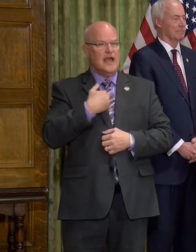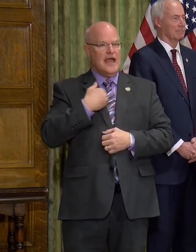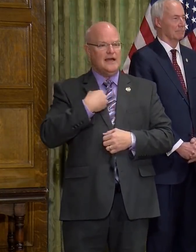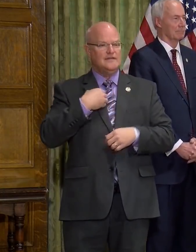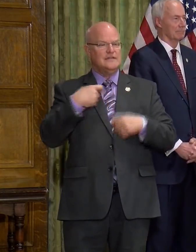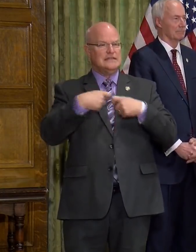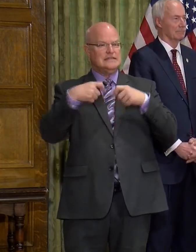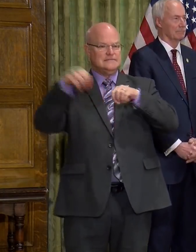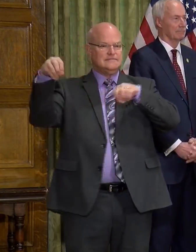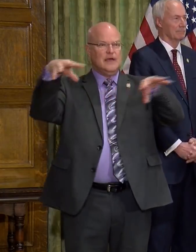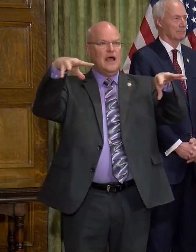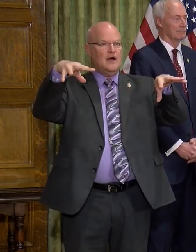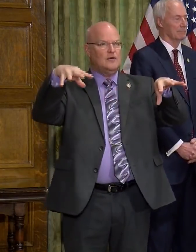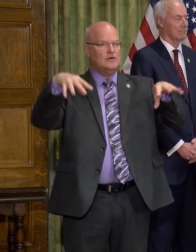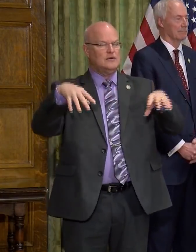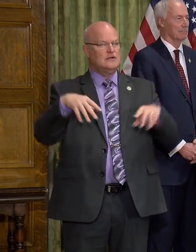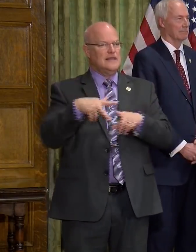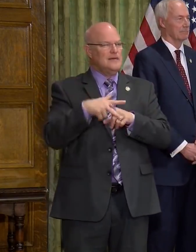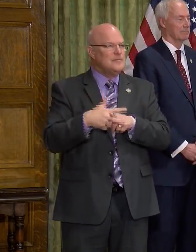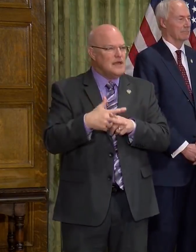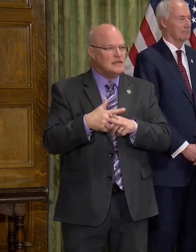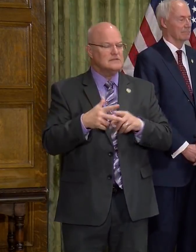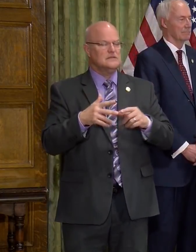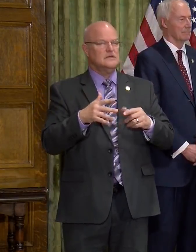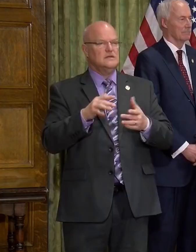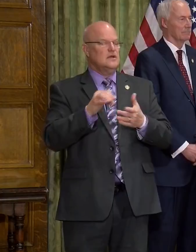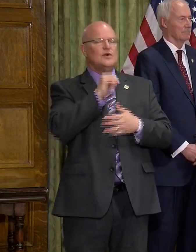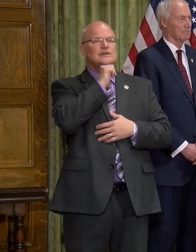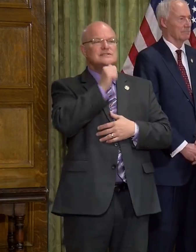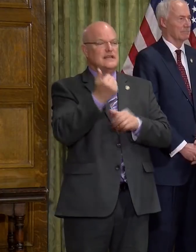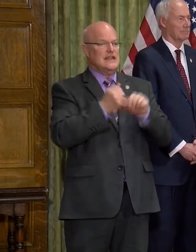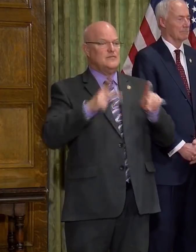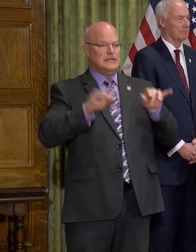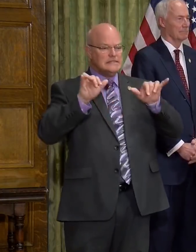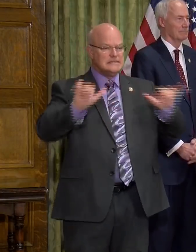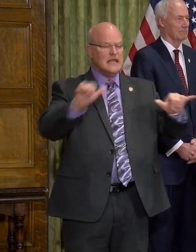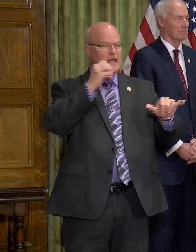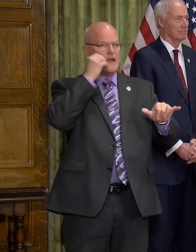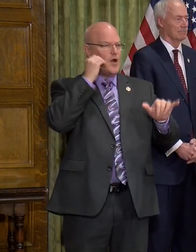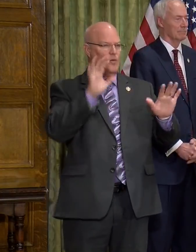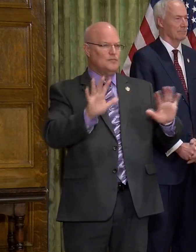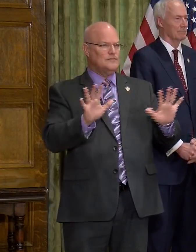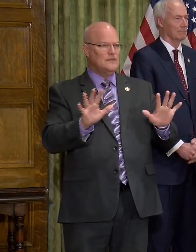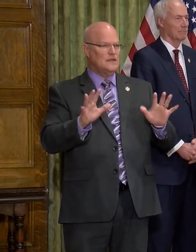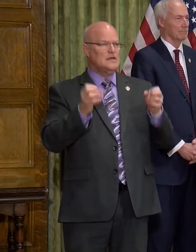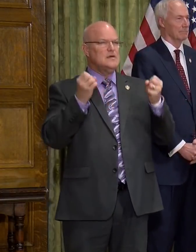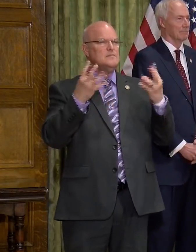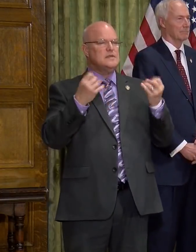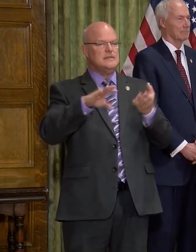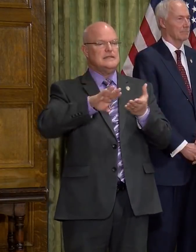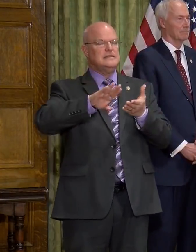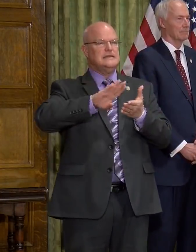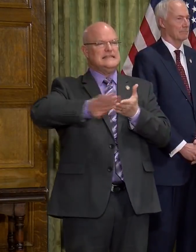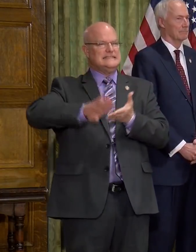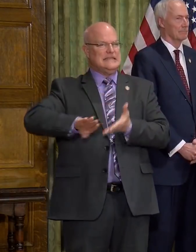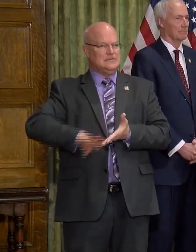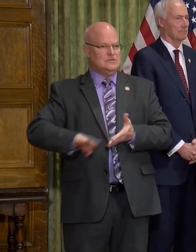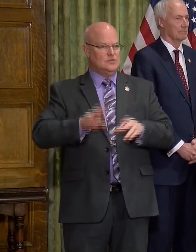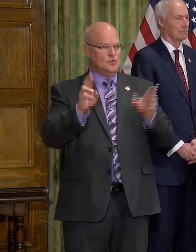and the plumbing, etc. So it's not everyone staying at home, and so there are a lot of exceptions.